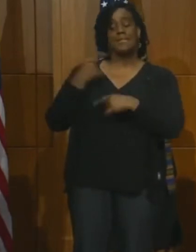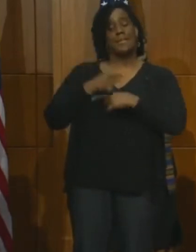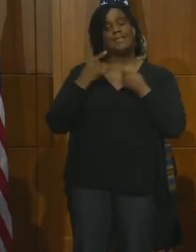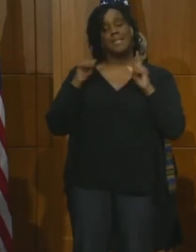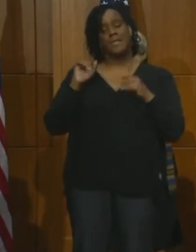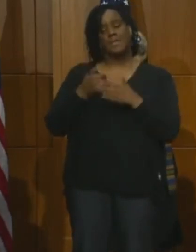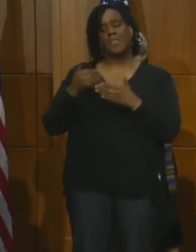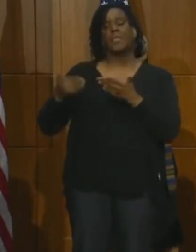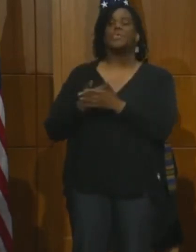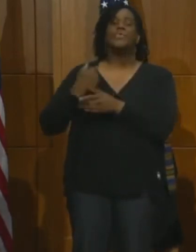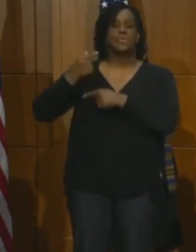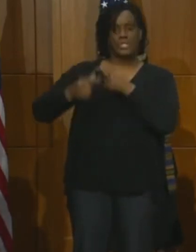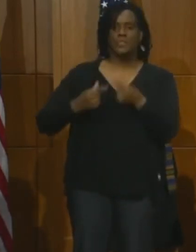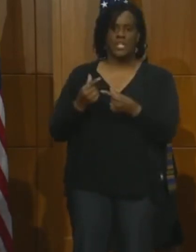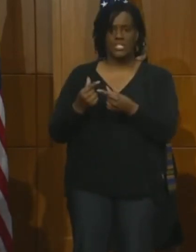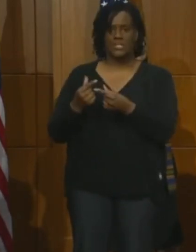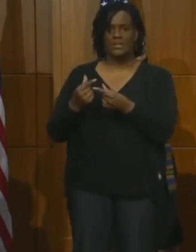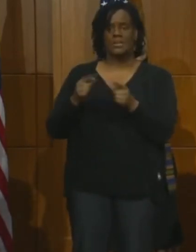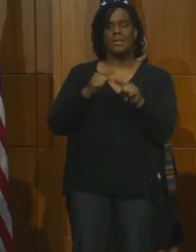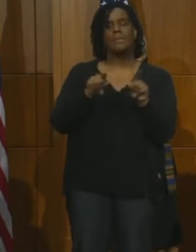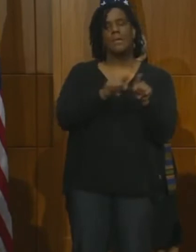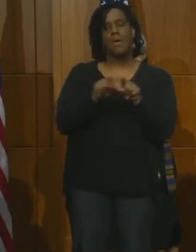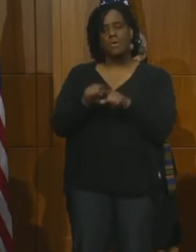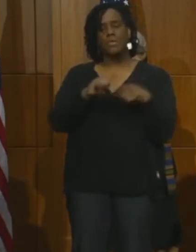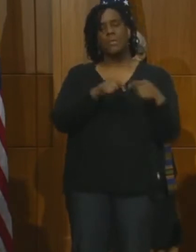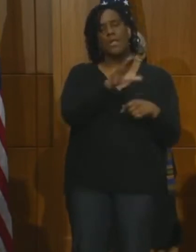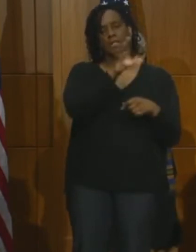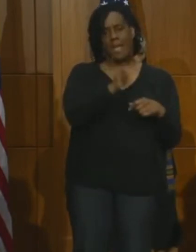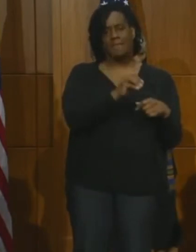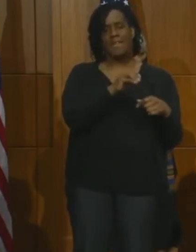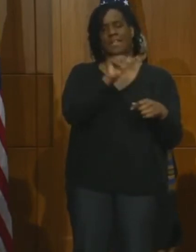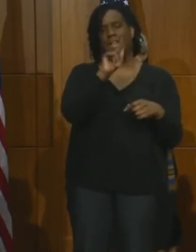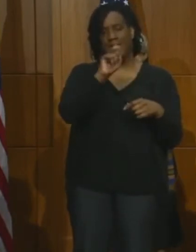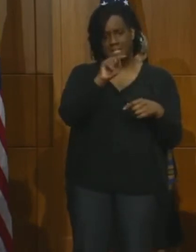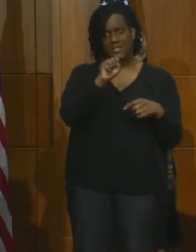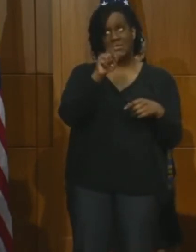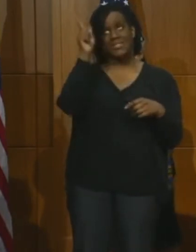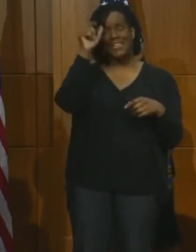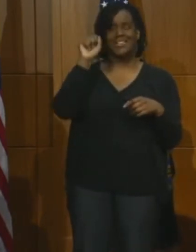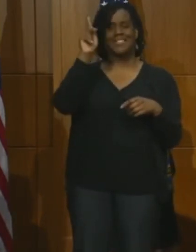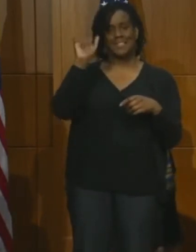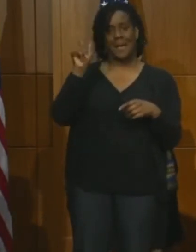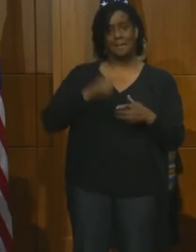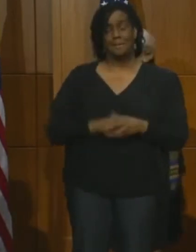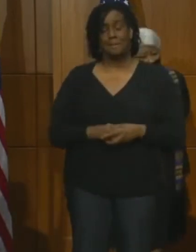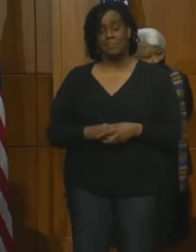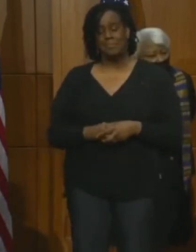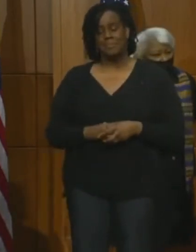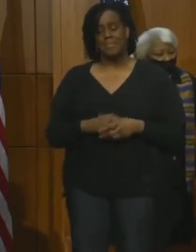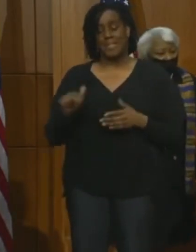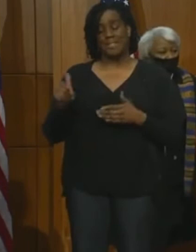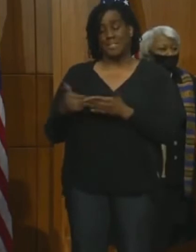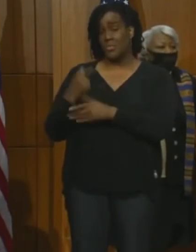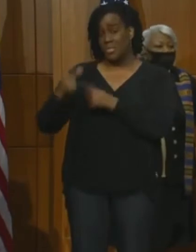new generation as it is our African ancestors in the sky. This new generation is speaking